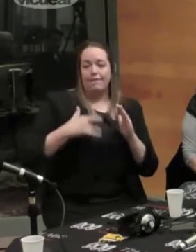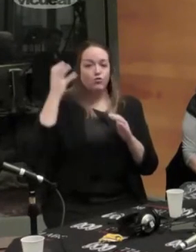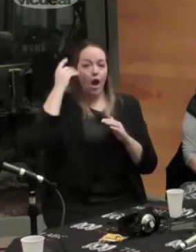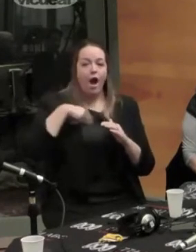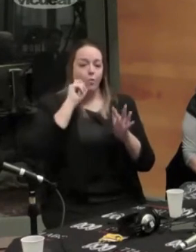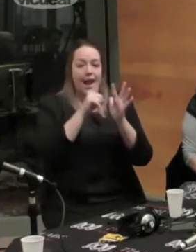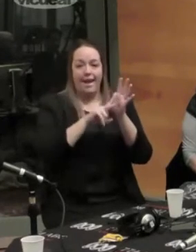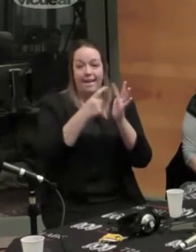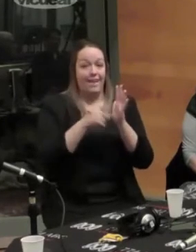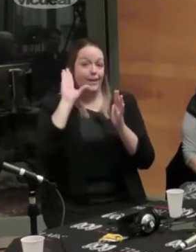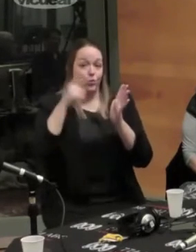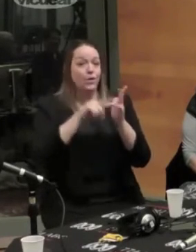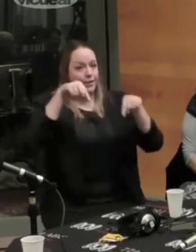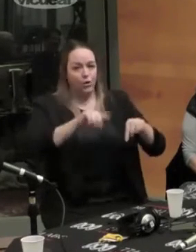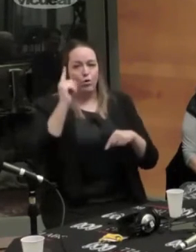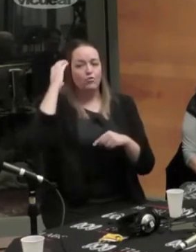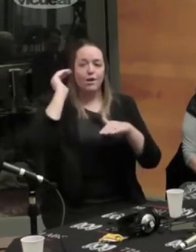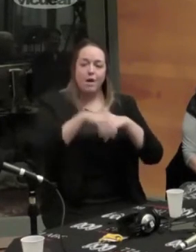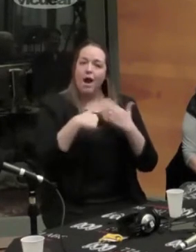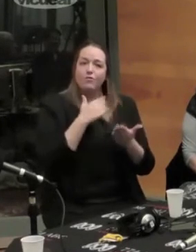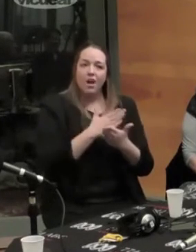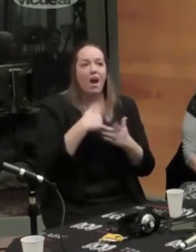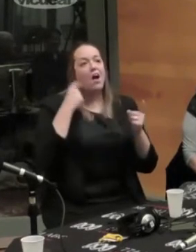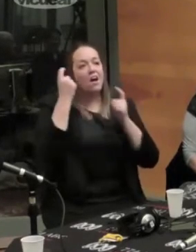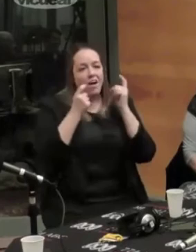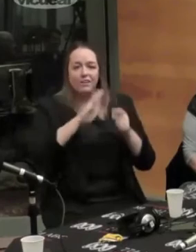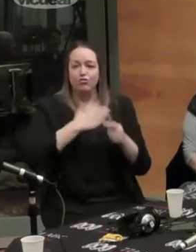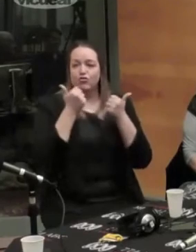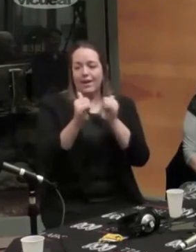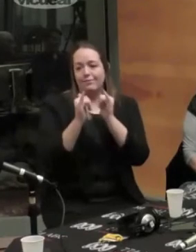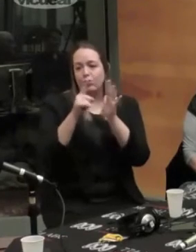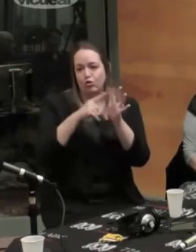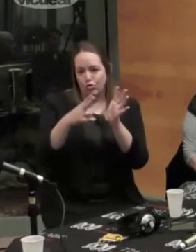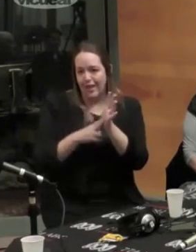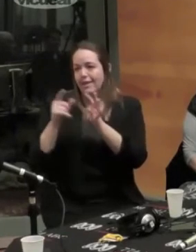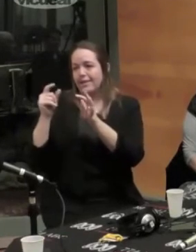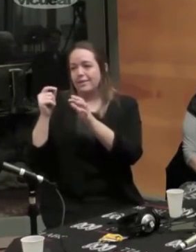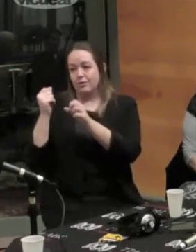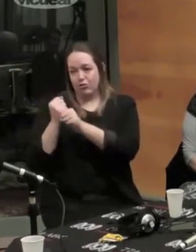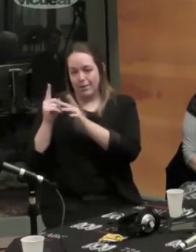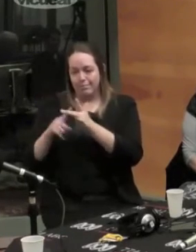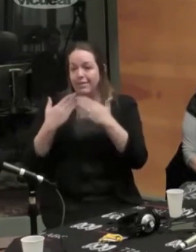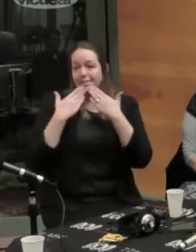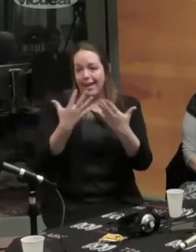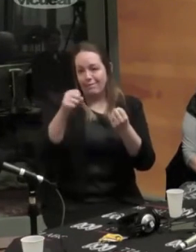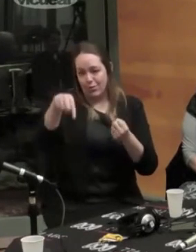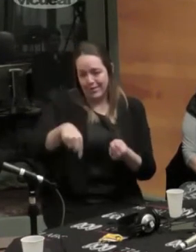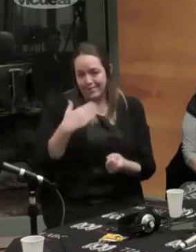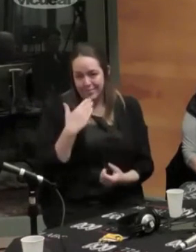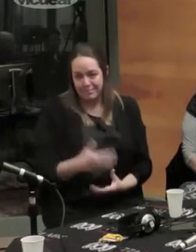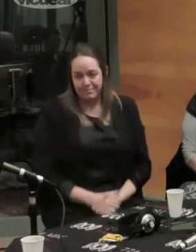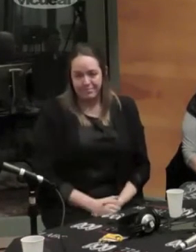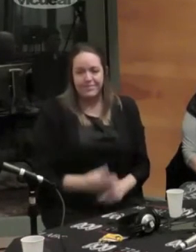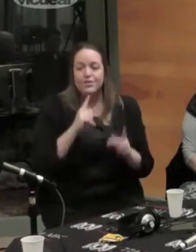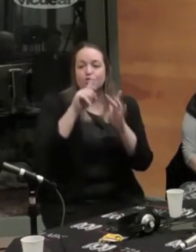listen to. This is what radio is all about. I've always wondered. Great interview, Jen and Graham. So thank you very much, Jen. It's been great to have you here. Thank you.